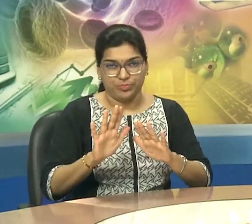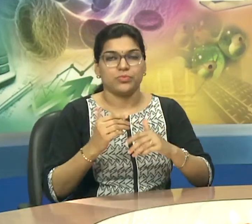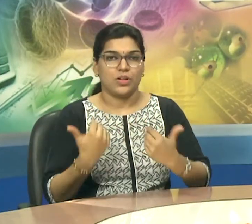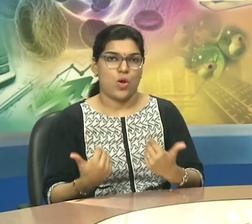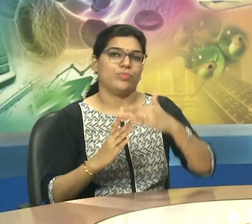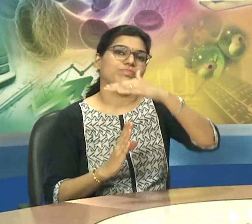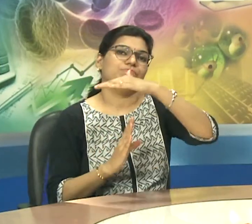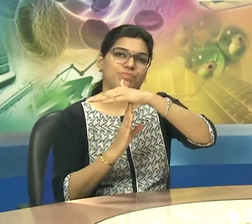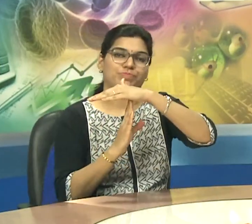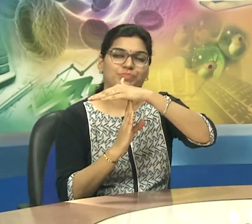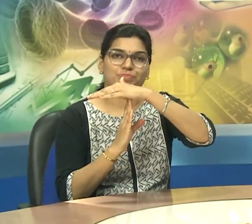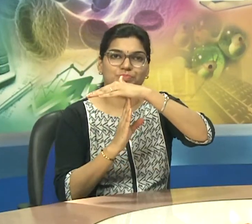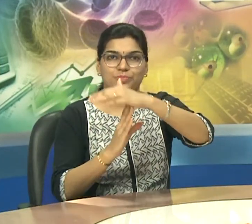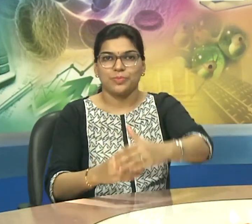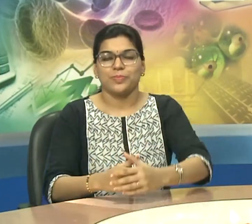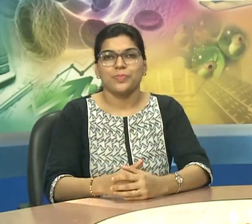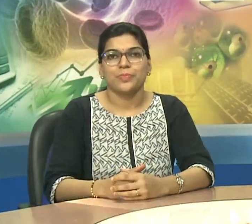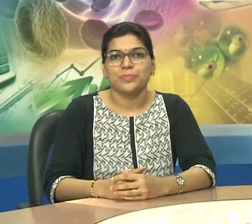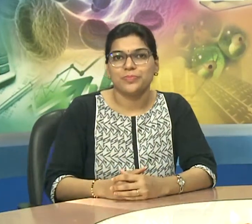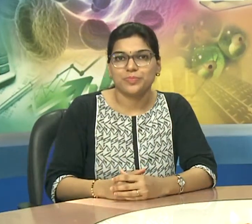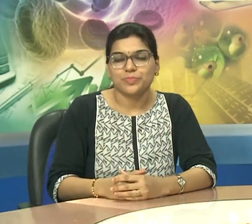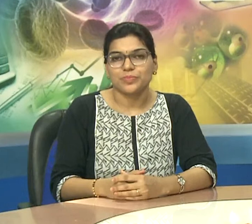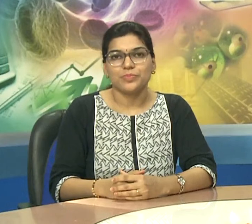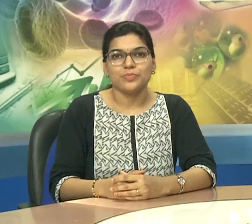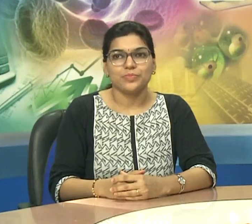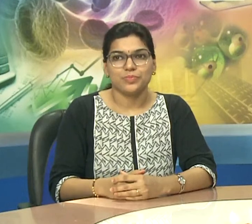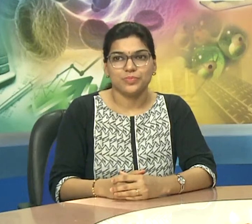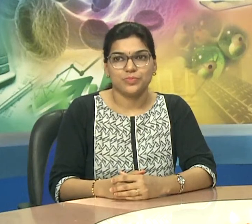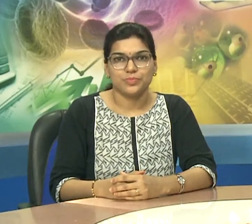Now further we take a break here.